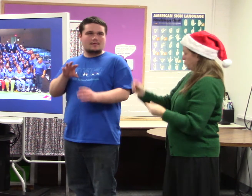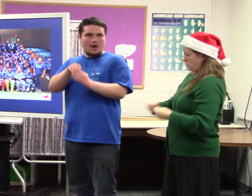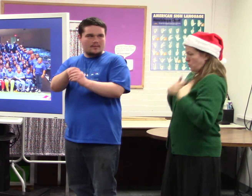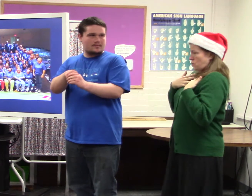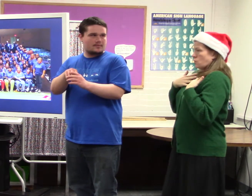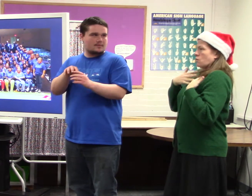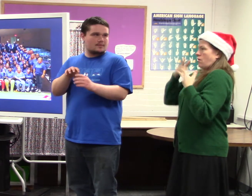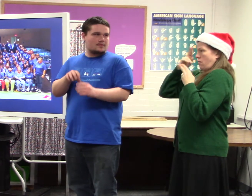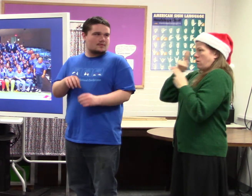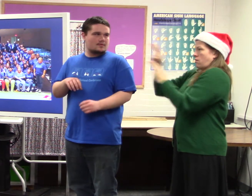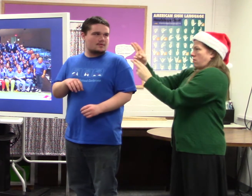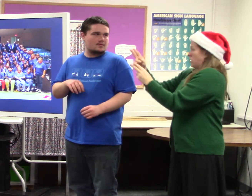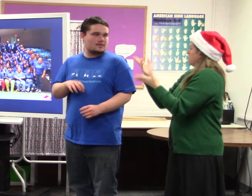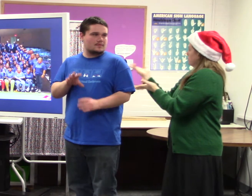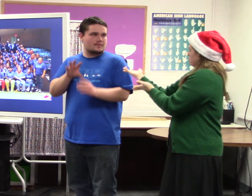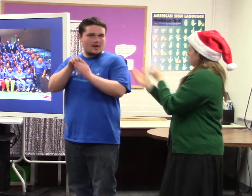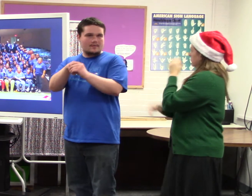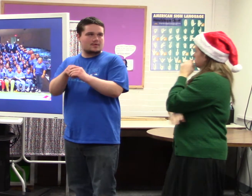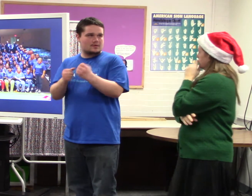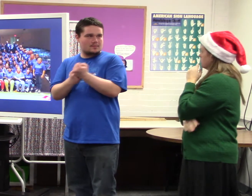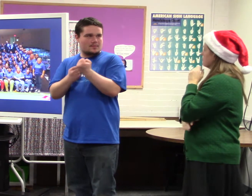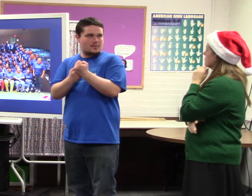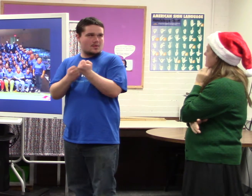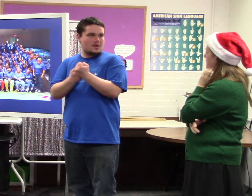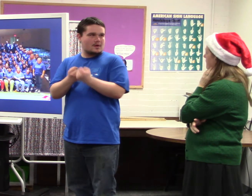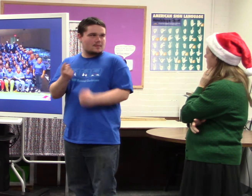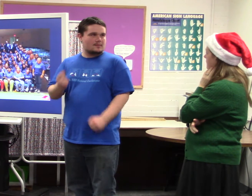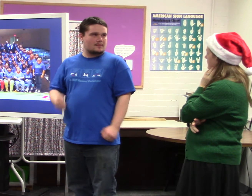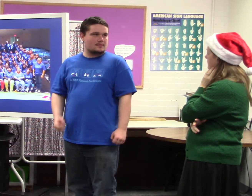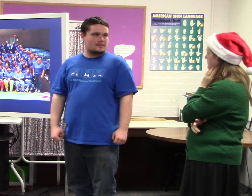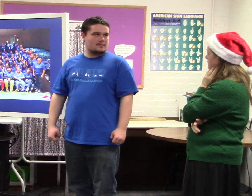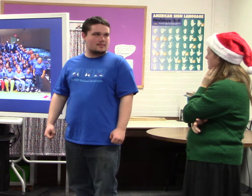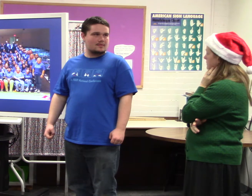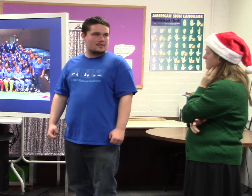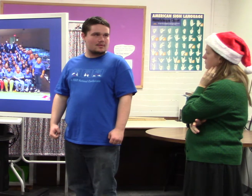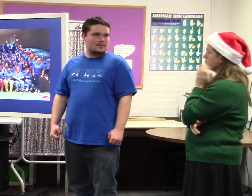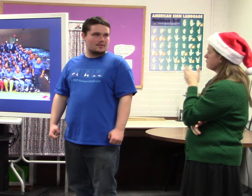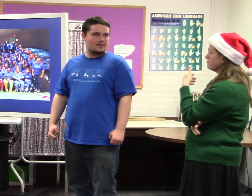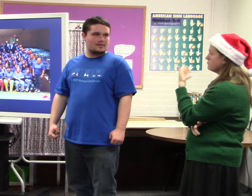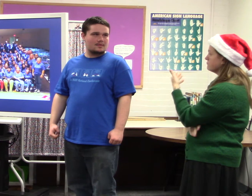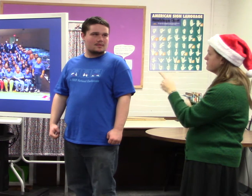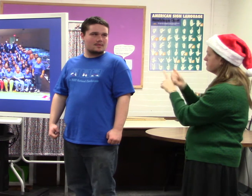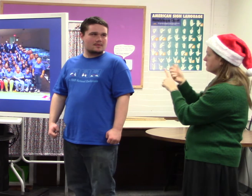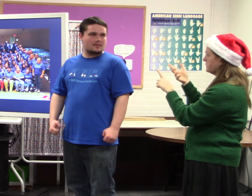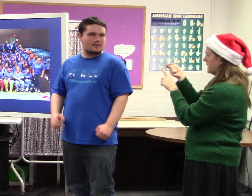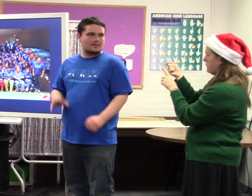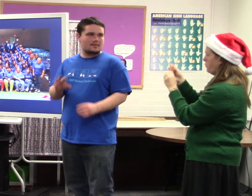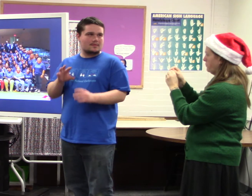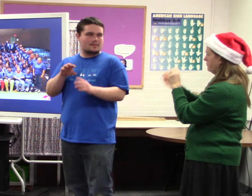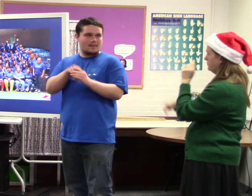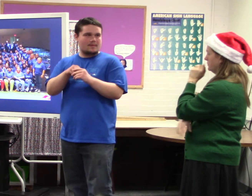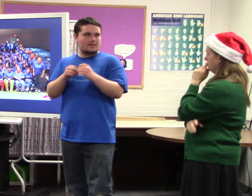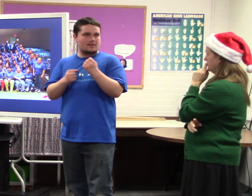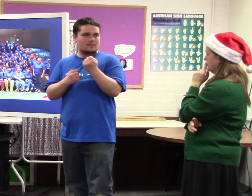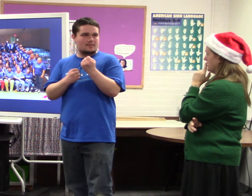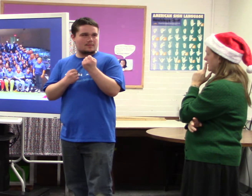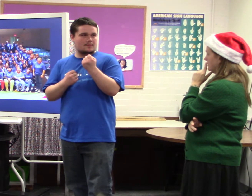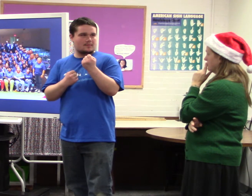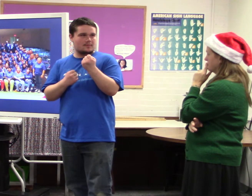that person? Like you feel like you were influenced by them, and so what can you do? I'll support him. I'll advocate